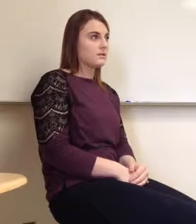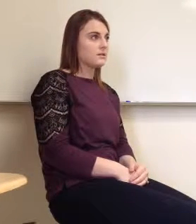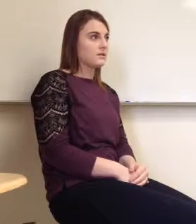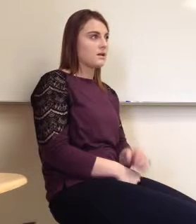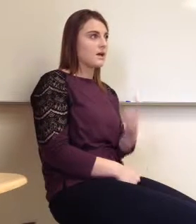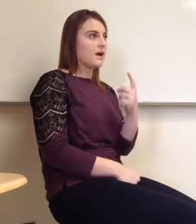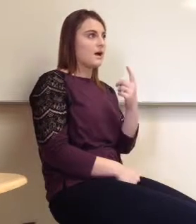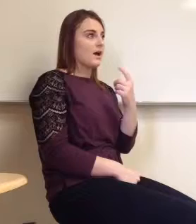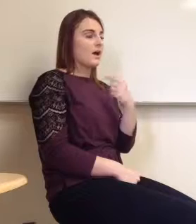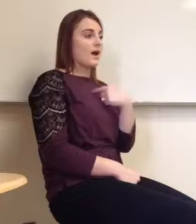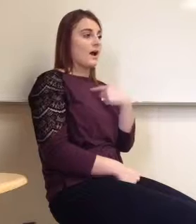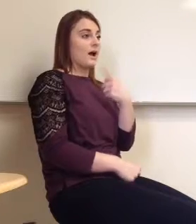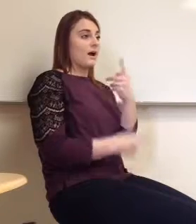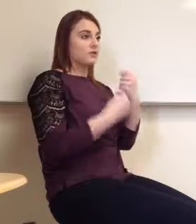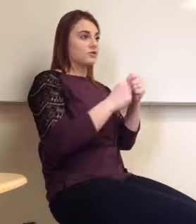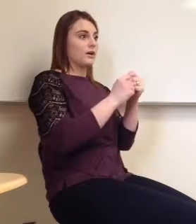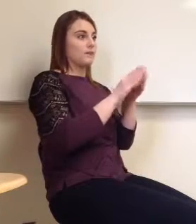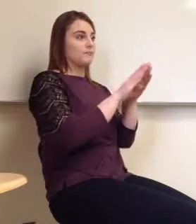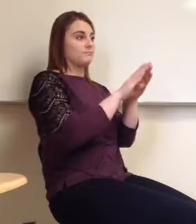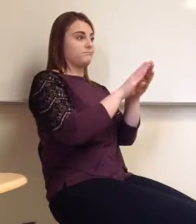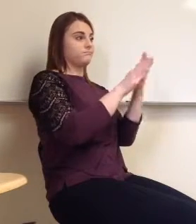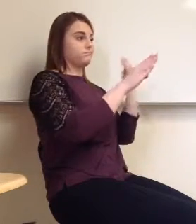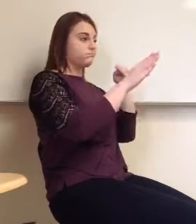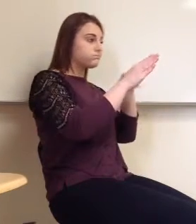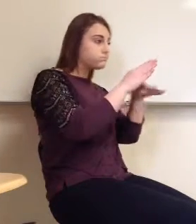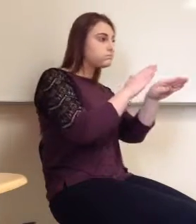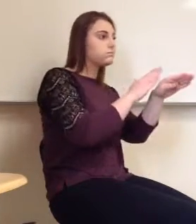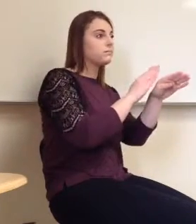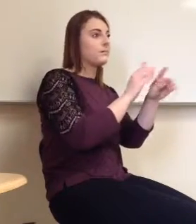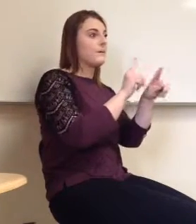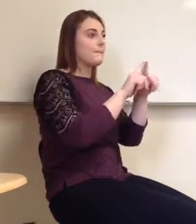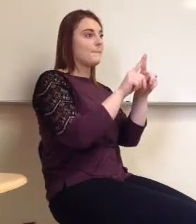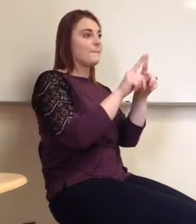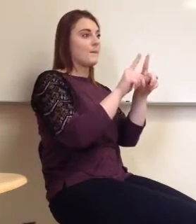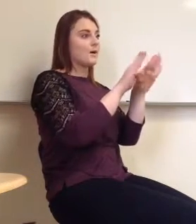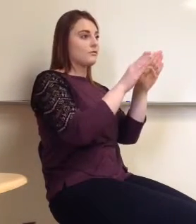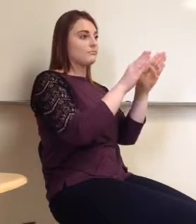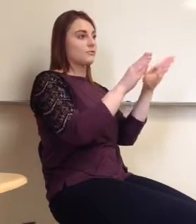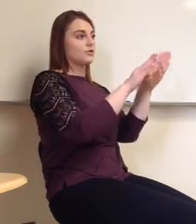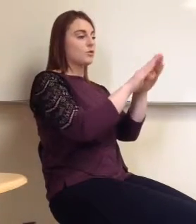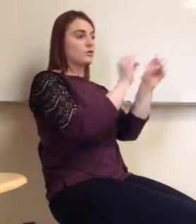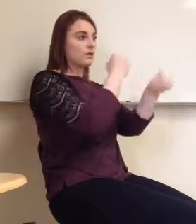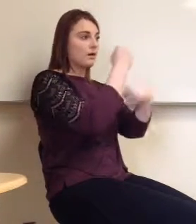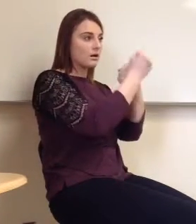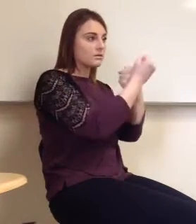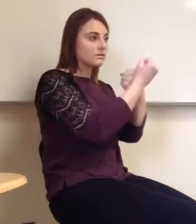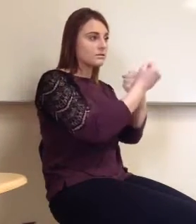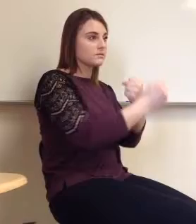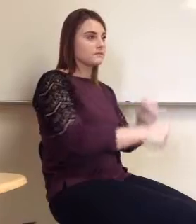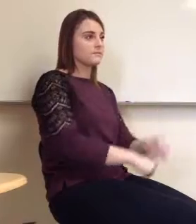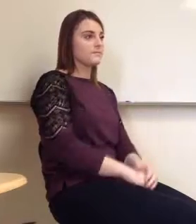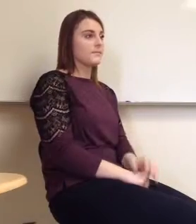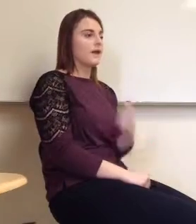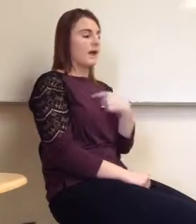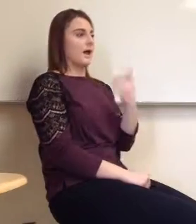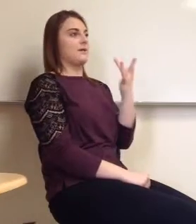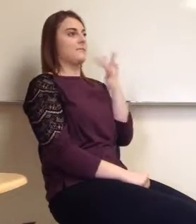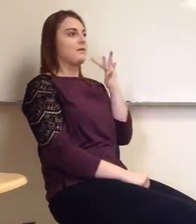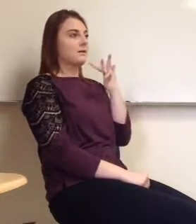holds. I am smart. I am arrogant. I am lucky. I am trying to